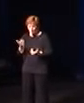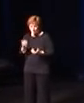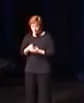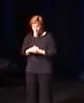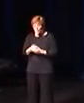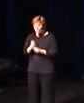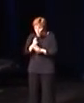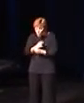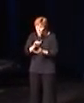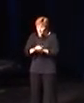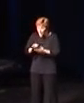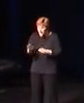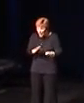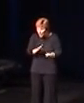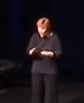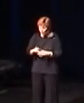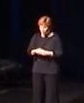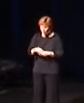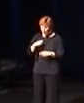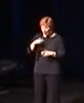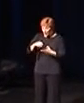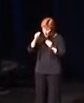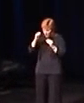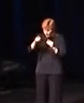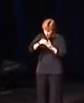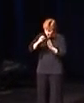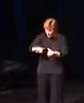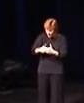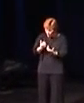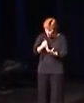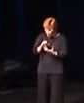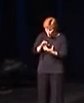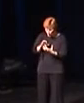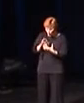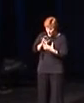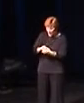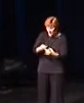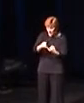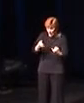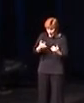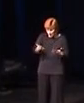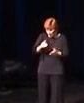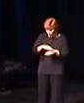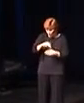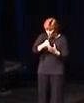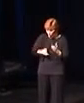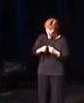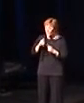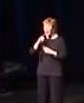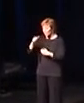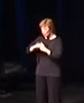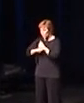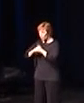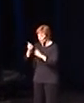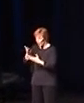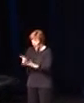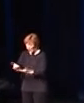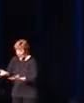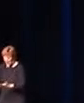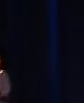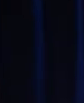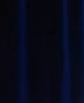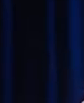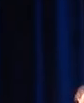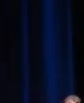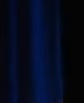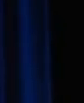learn when I first started, and I have to teach my students, is how to relate the lines on this drawing to the actual structure itself. So I'll switch